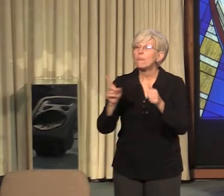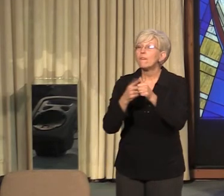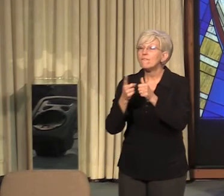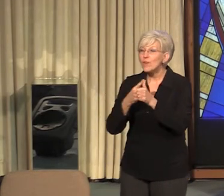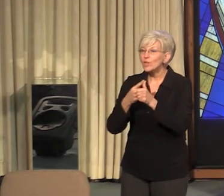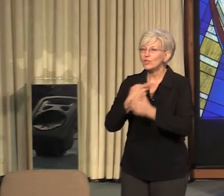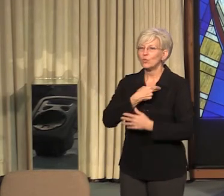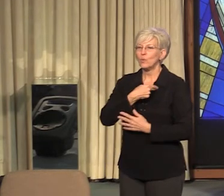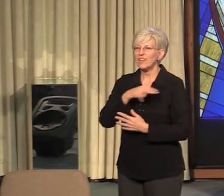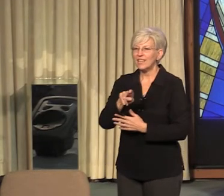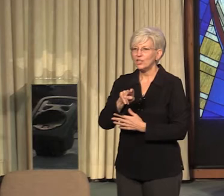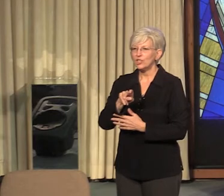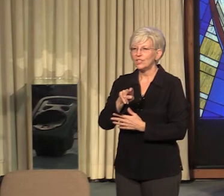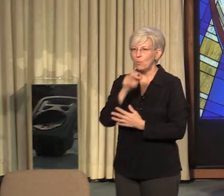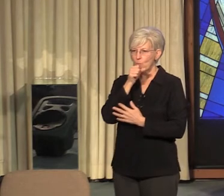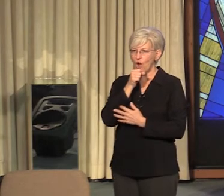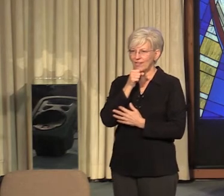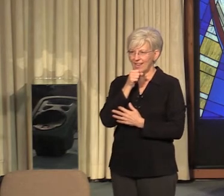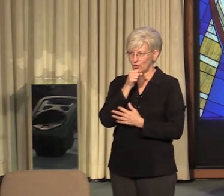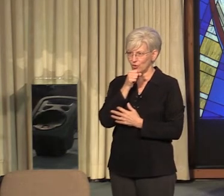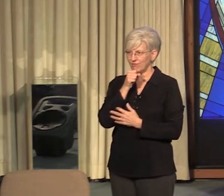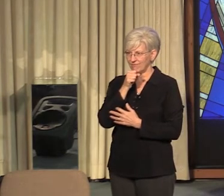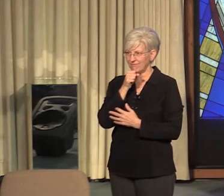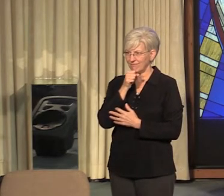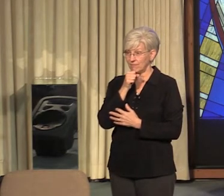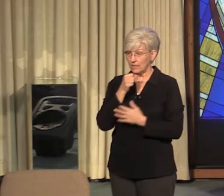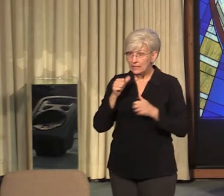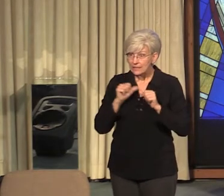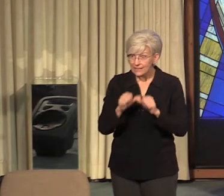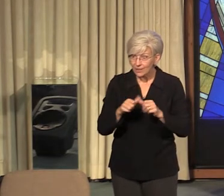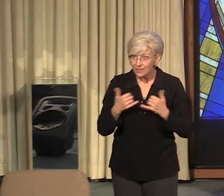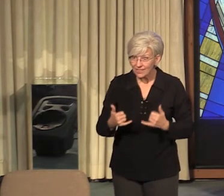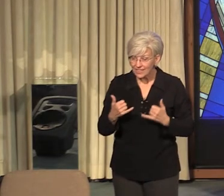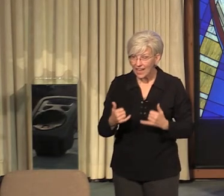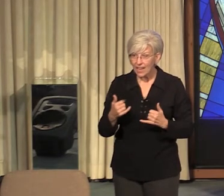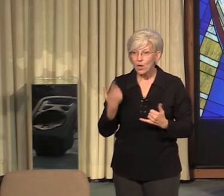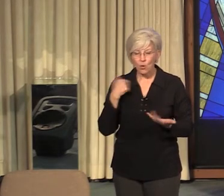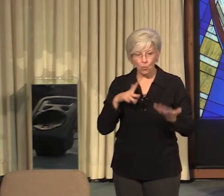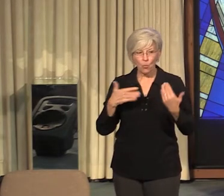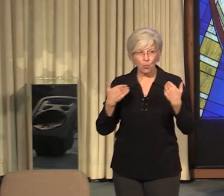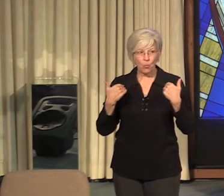broadcaster. We today still have